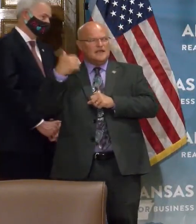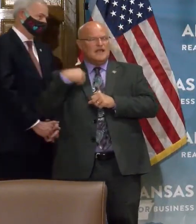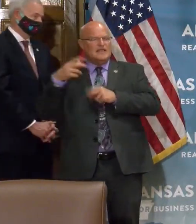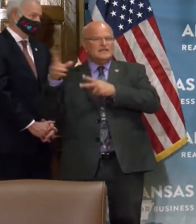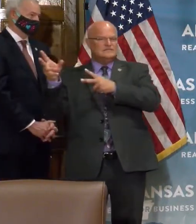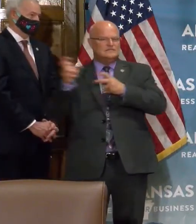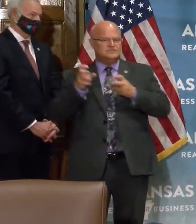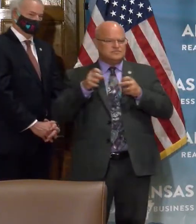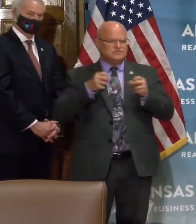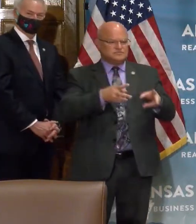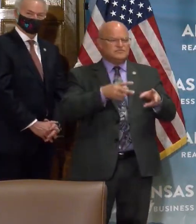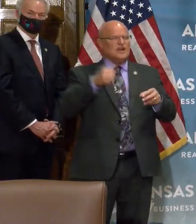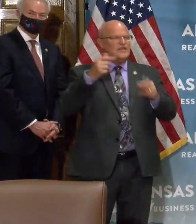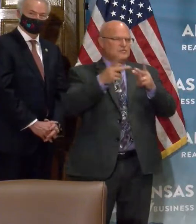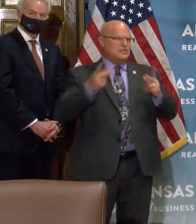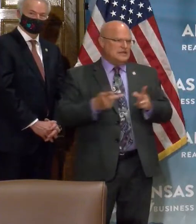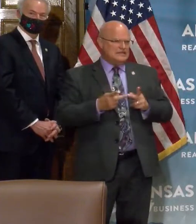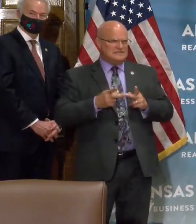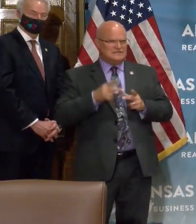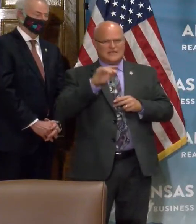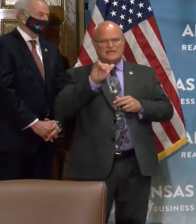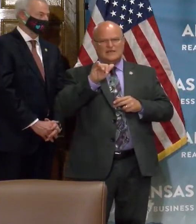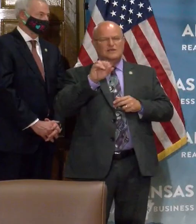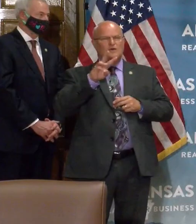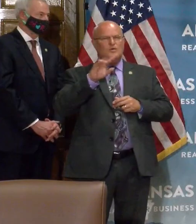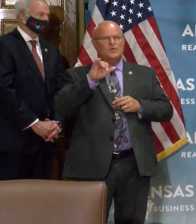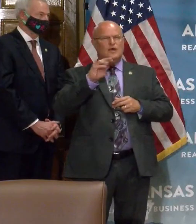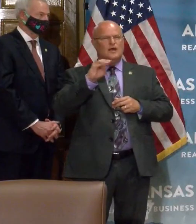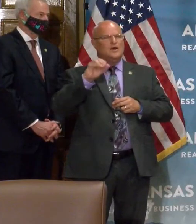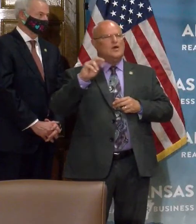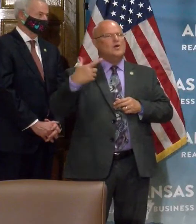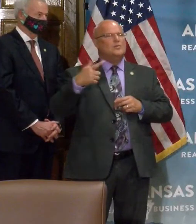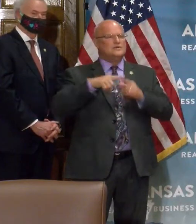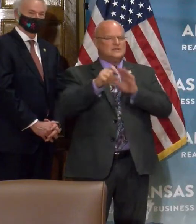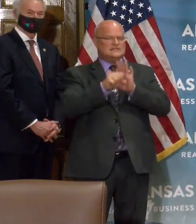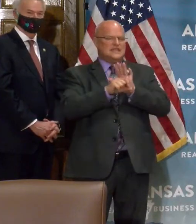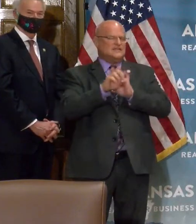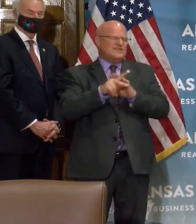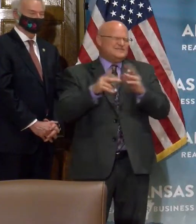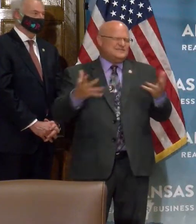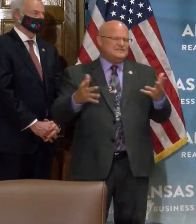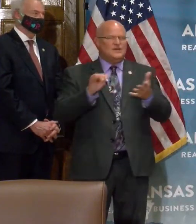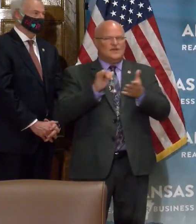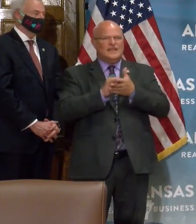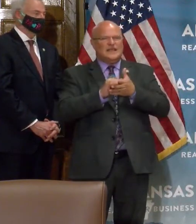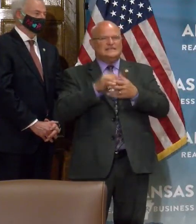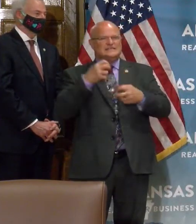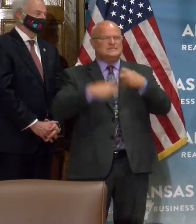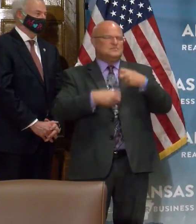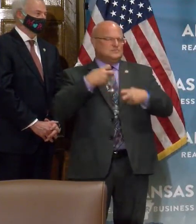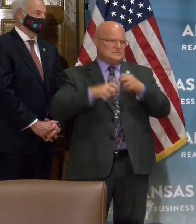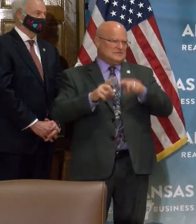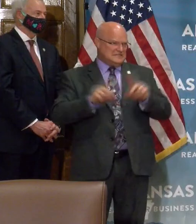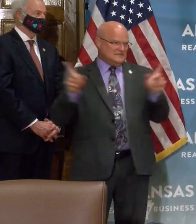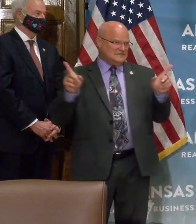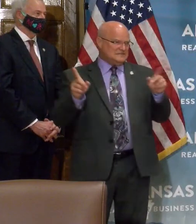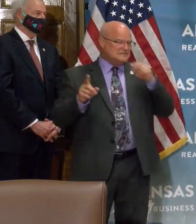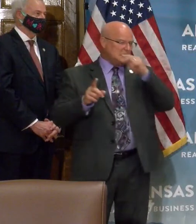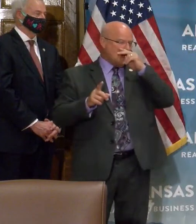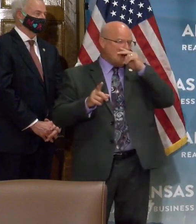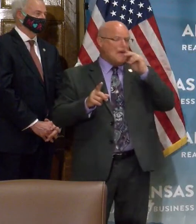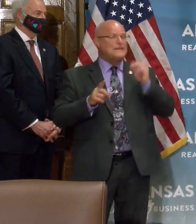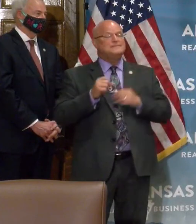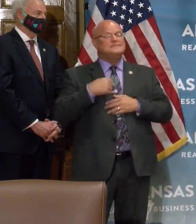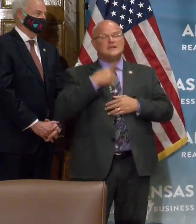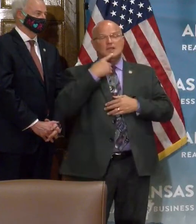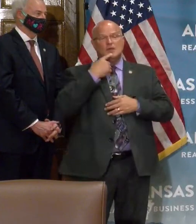rural transmissibility elsewhere in Wyoming to the state of Arkansas. And so that's the major difference.